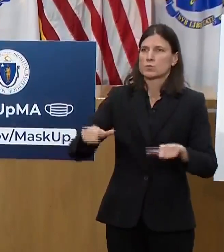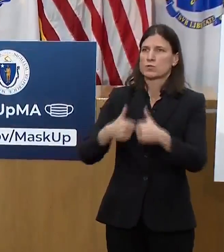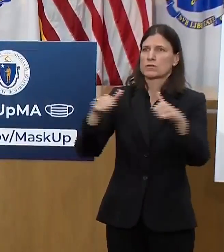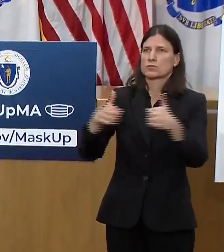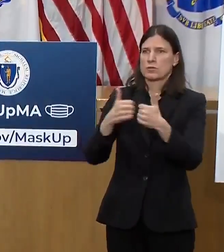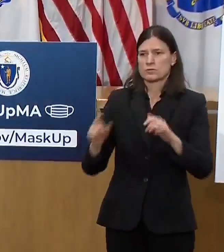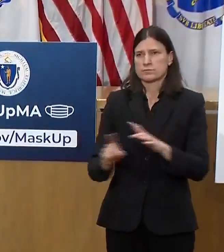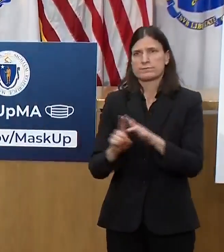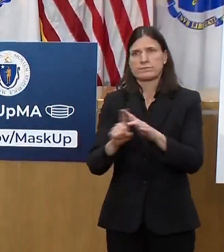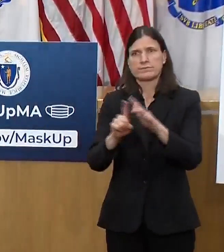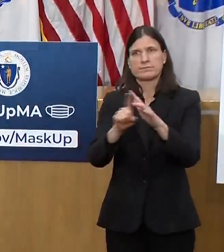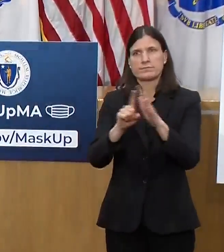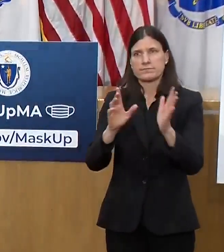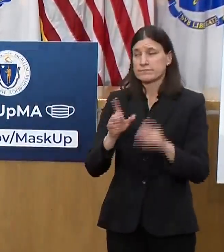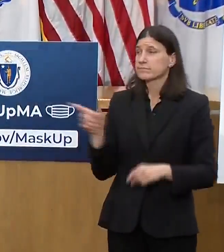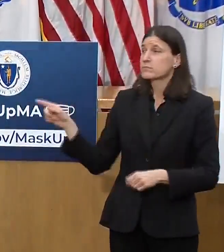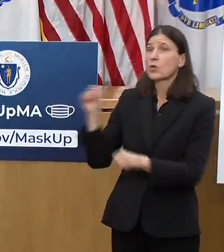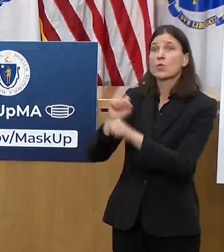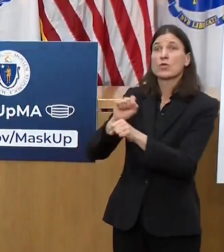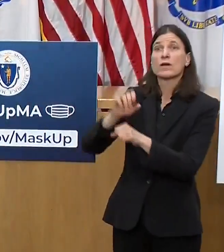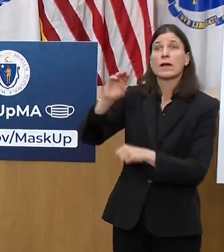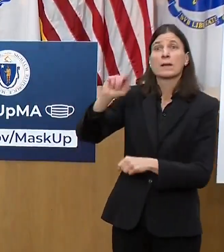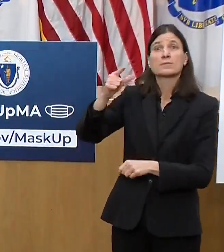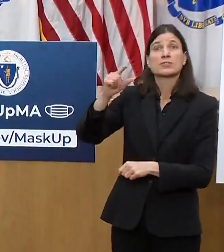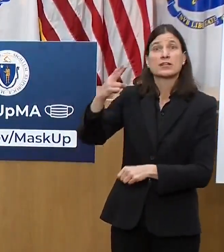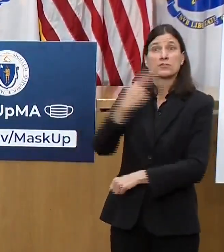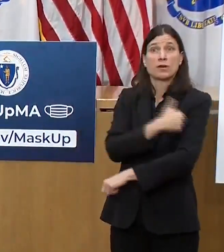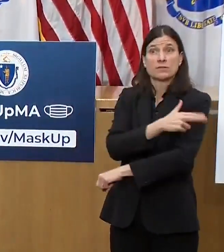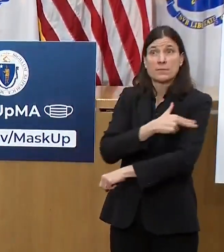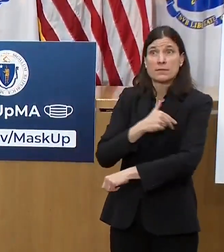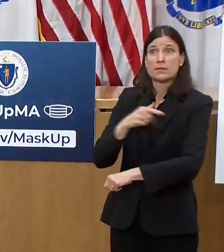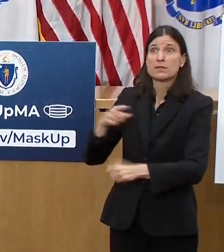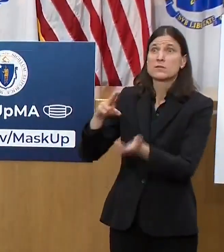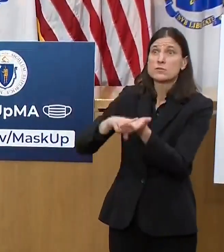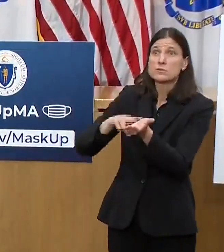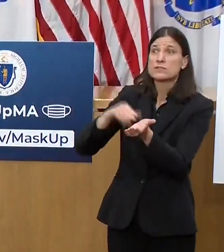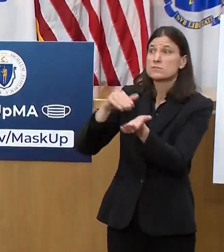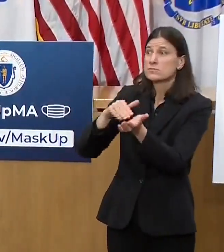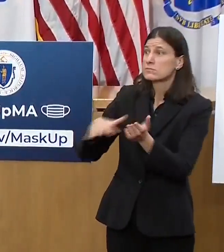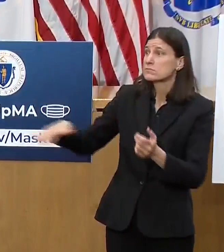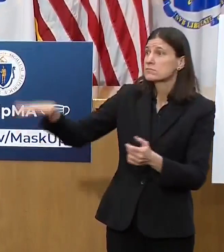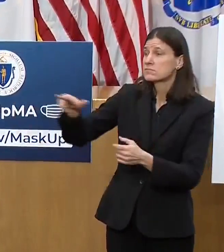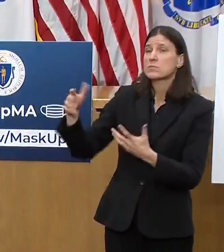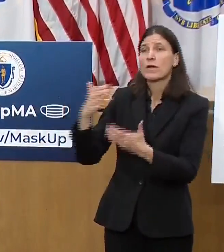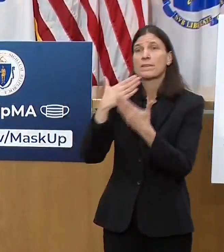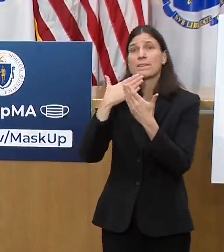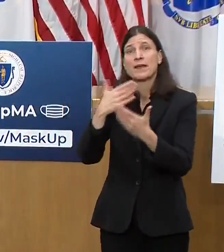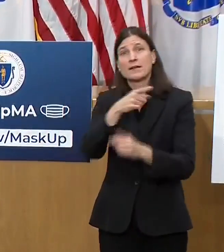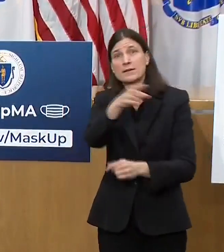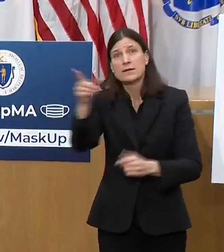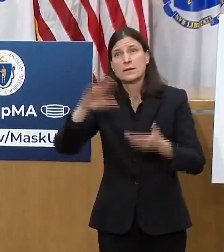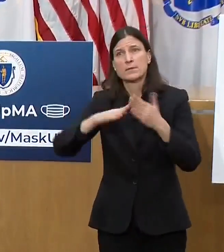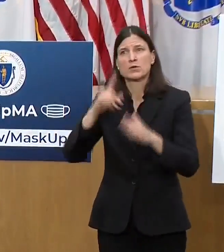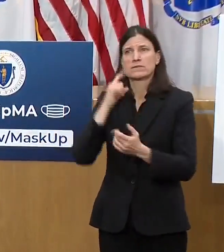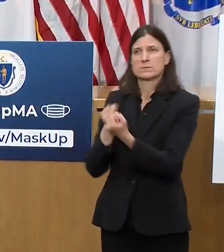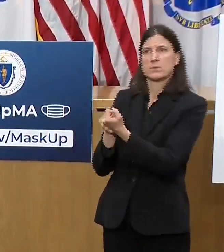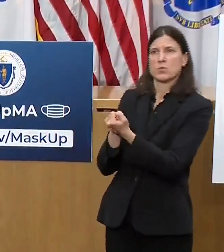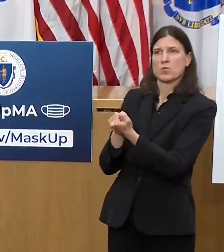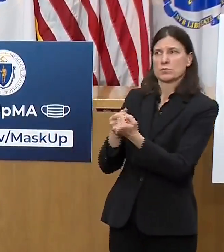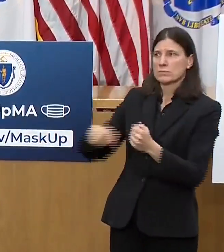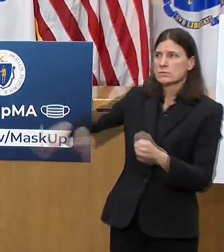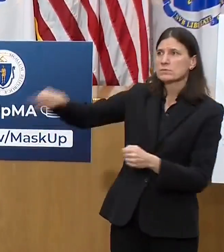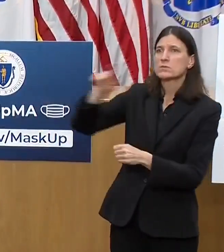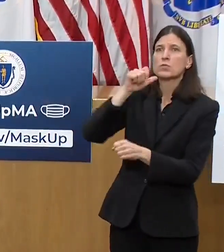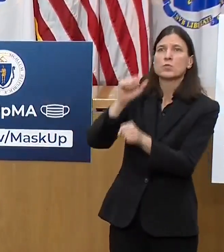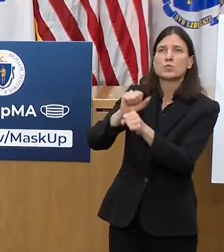colleagues, thank you for your support. We appreciate it. I would like to acknowledge and